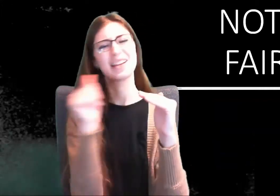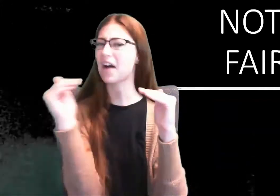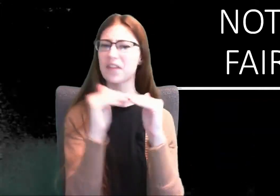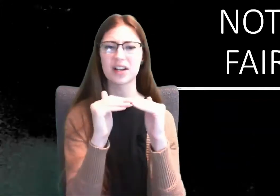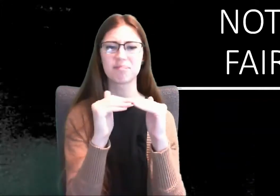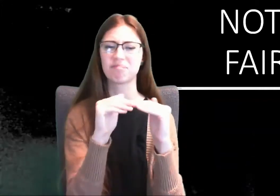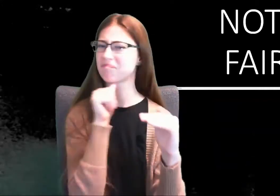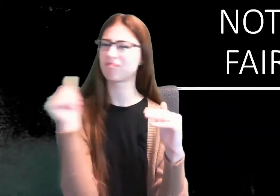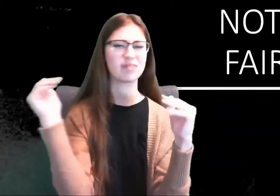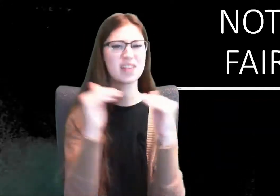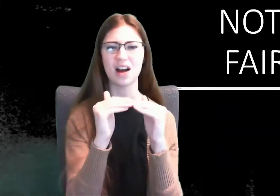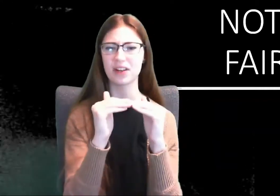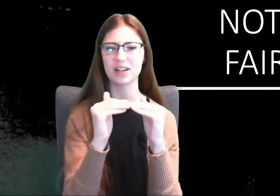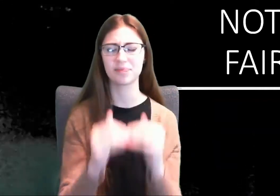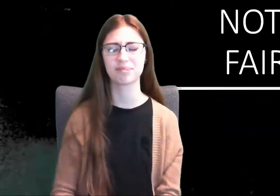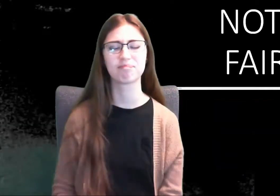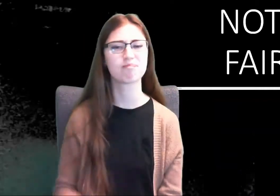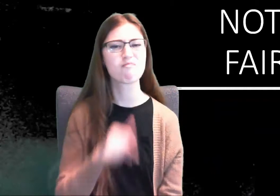Not fair. Not fair.